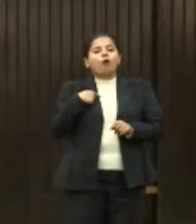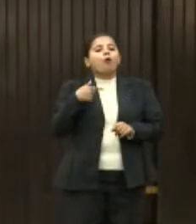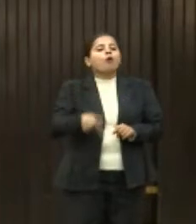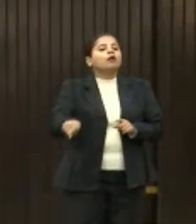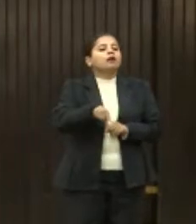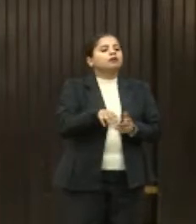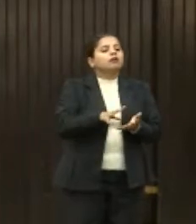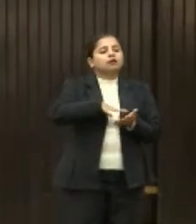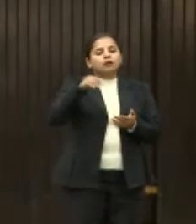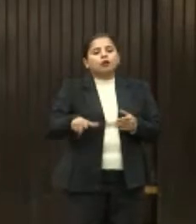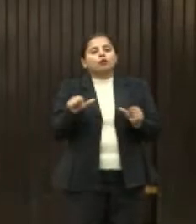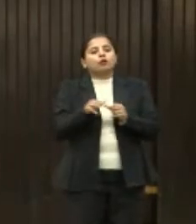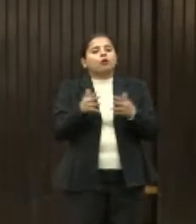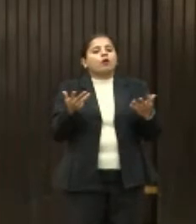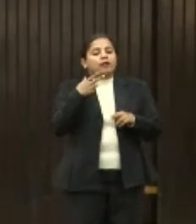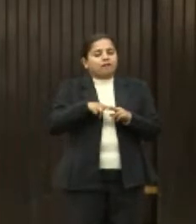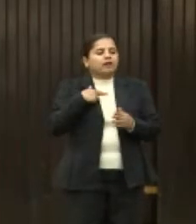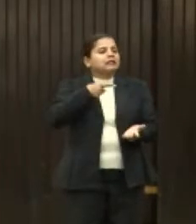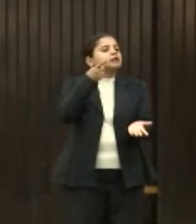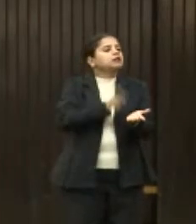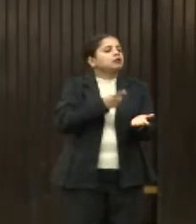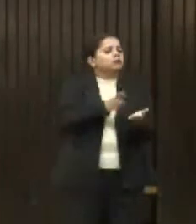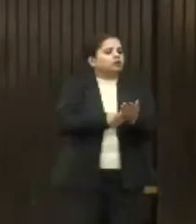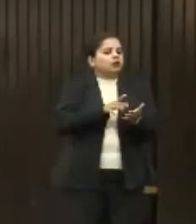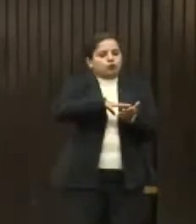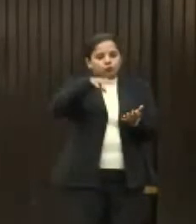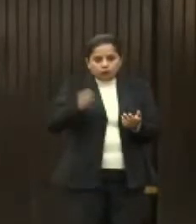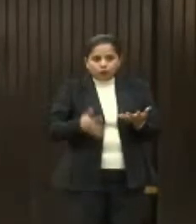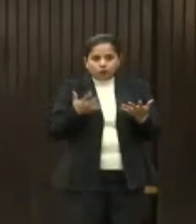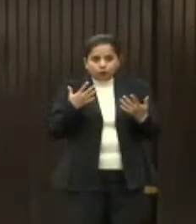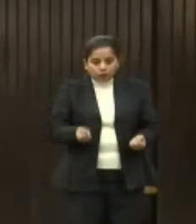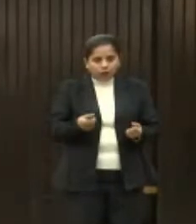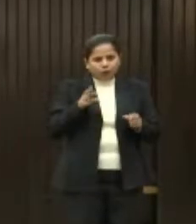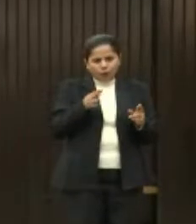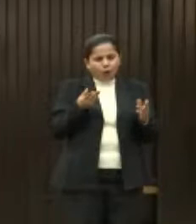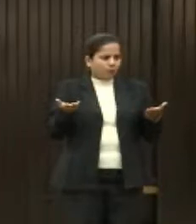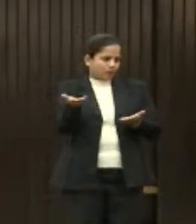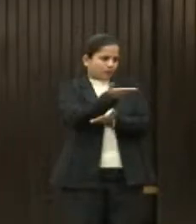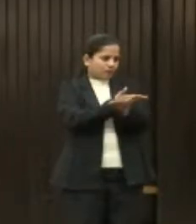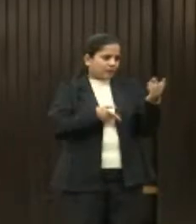to decolonize is if we demand decolonization. So I hope each of us